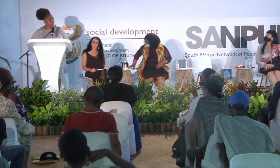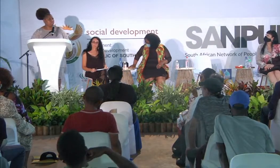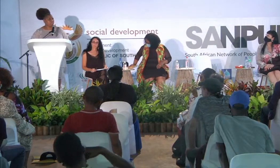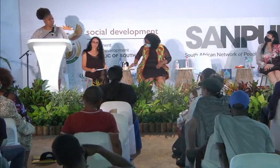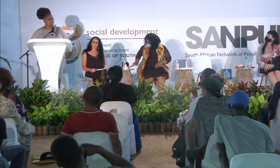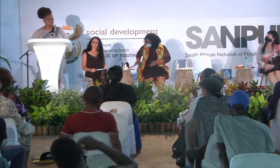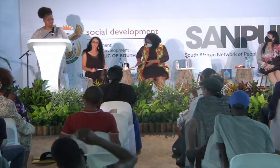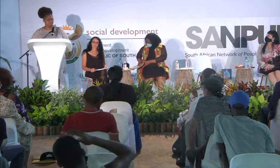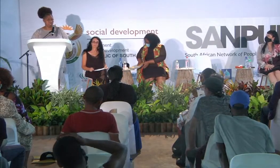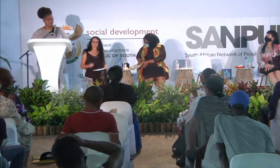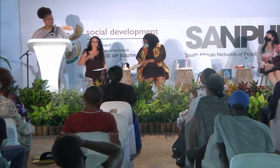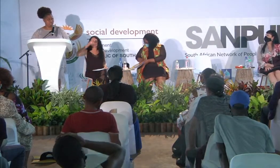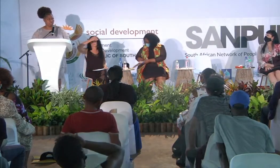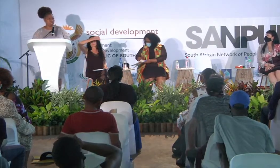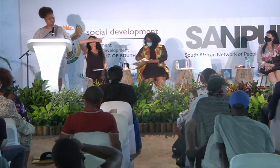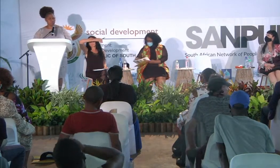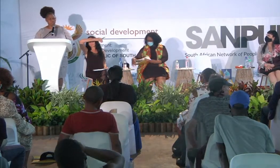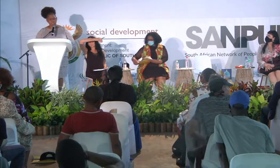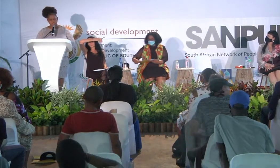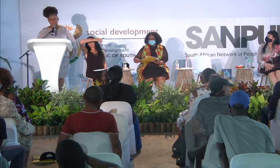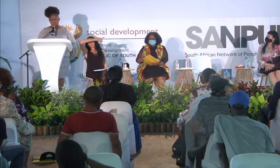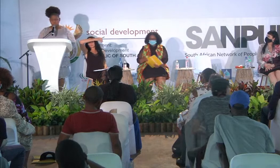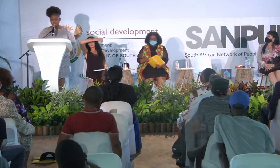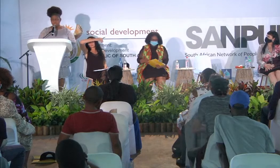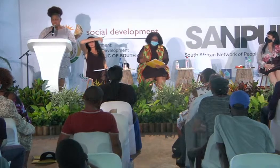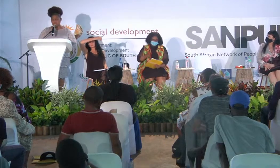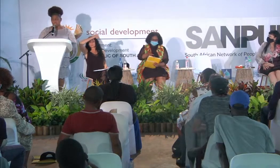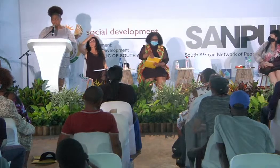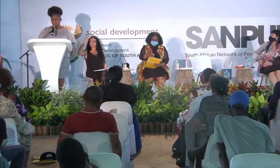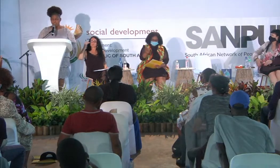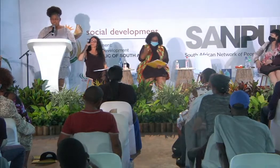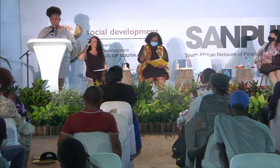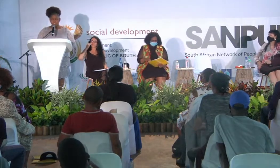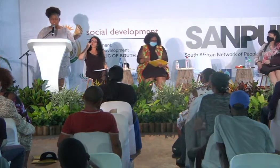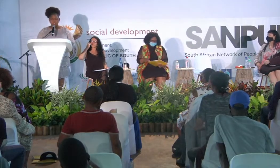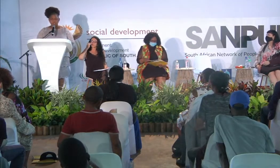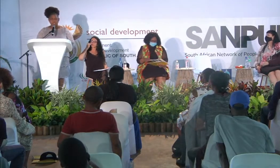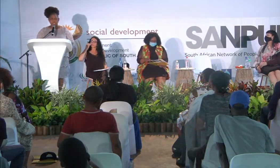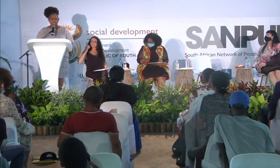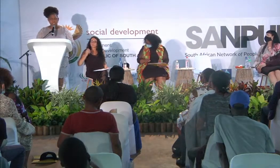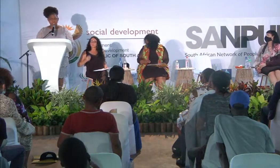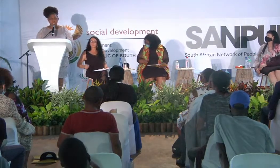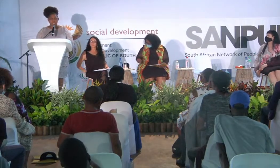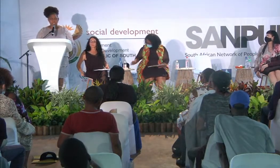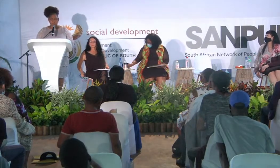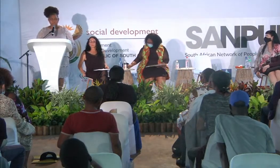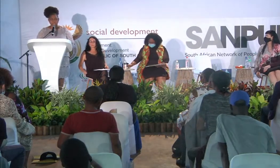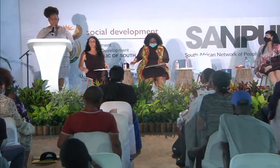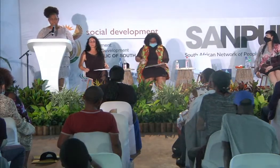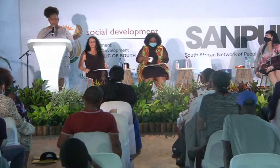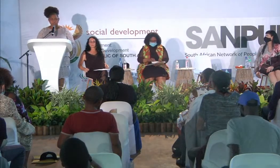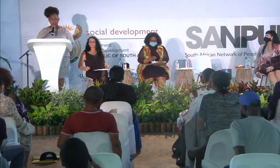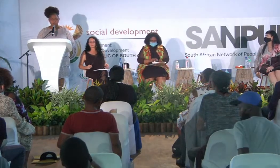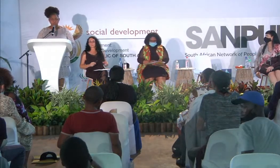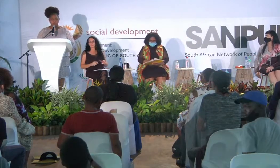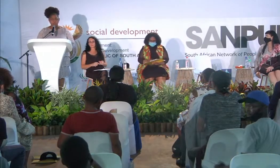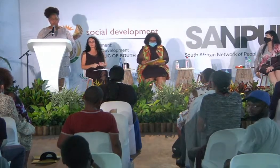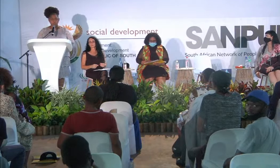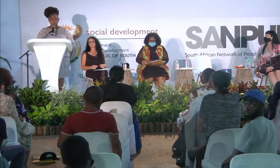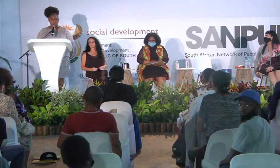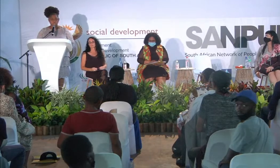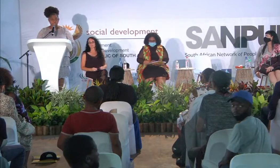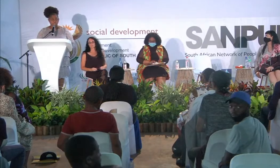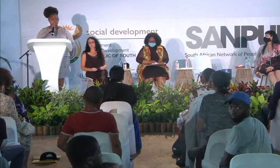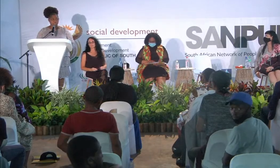only launching SANPUD as an organization, the South African Network for People Who